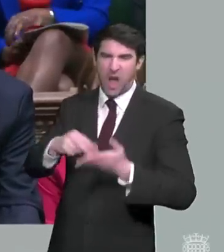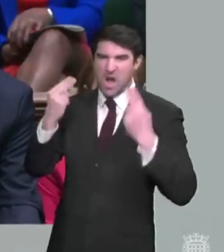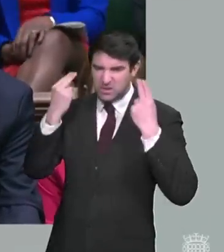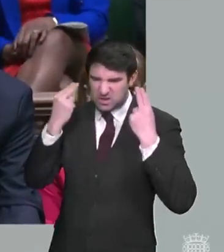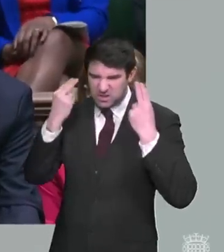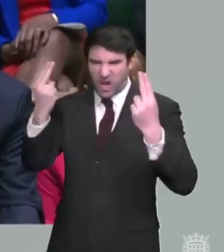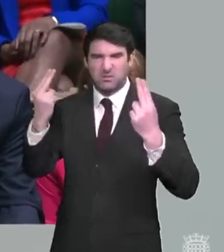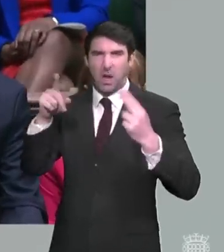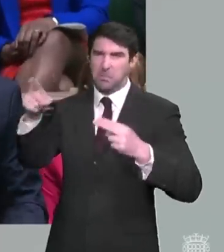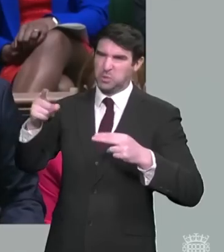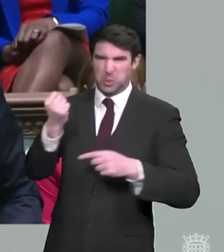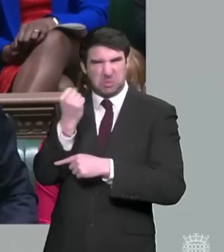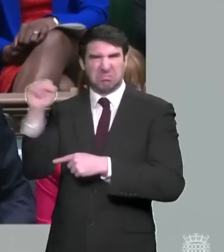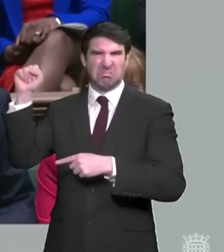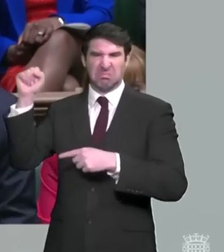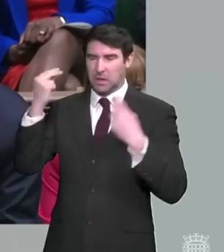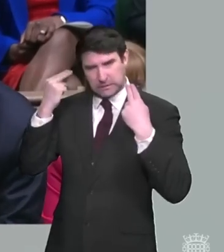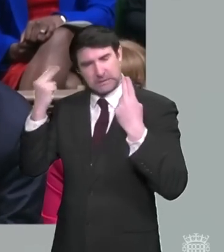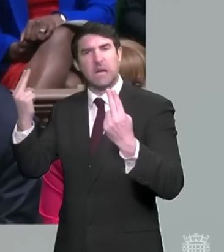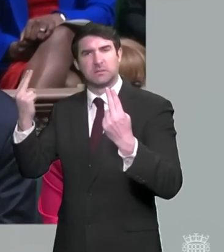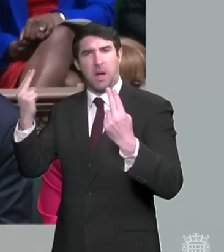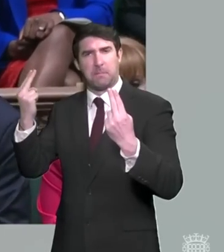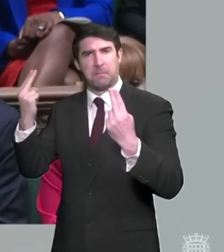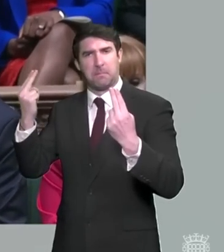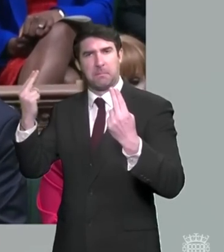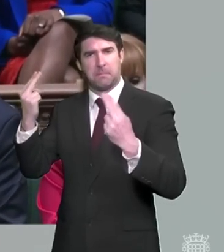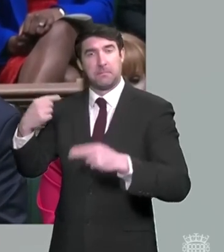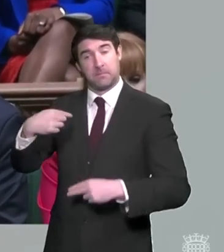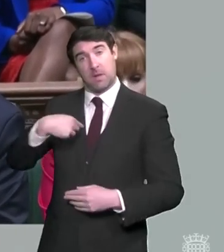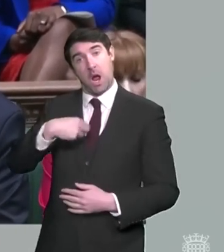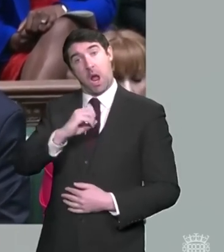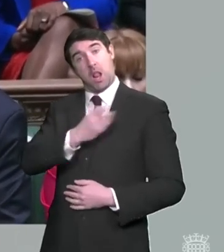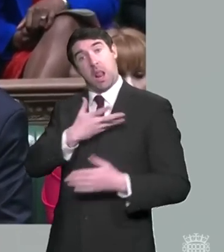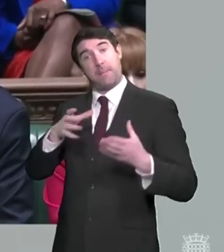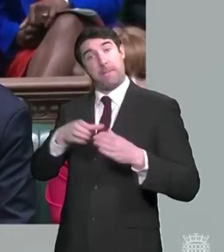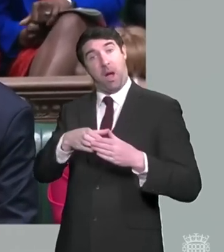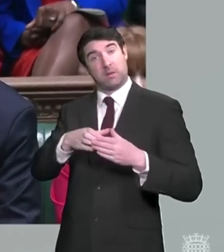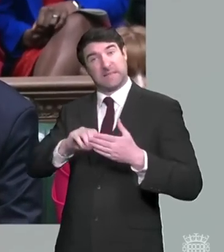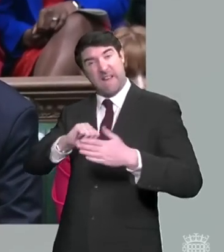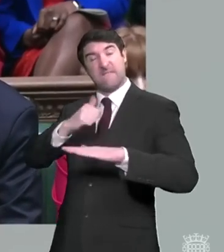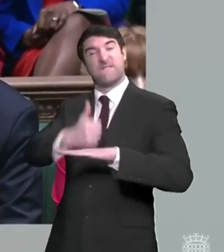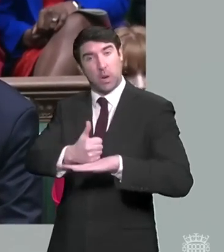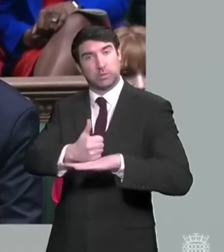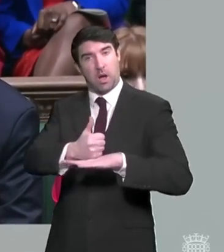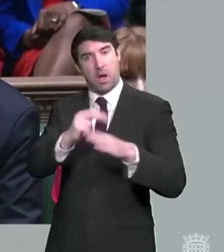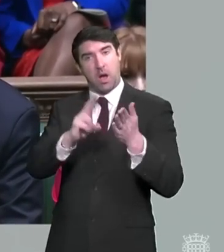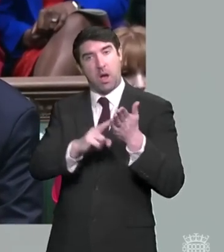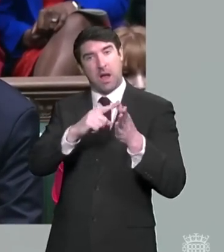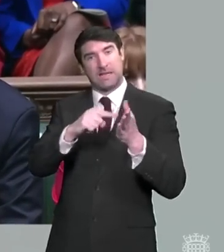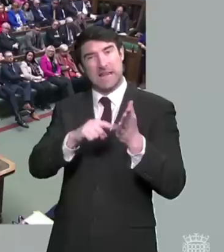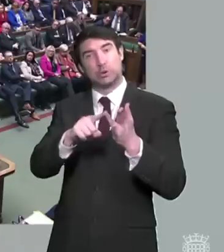our continent. That's why the Labour Party helped found NATO, and why our commitment to NATO is as